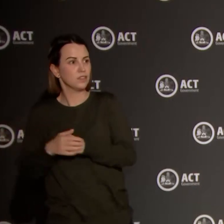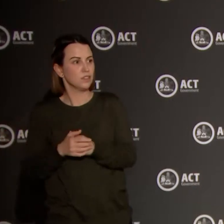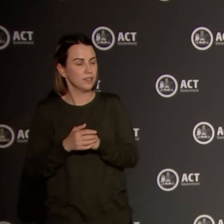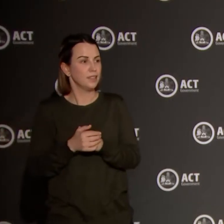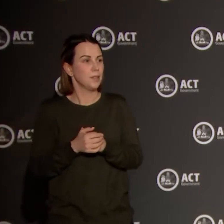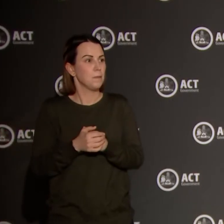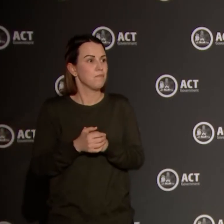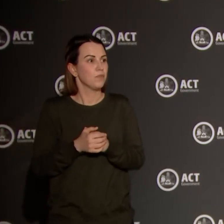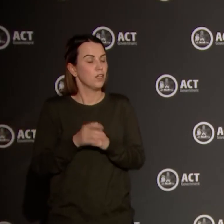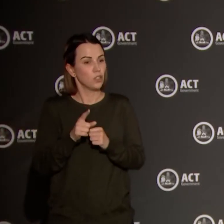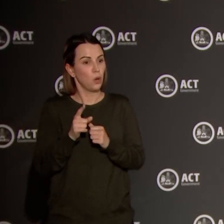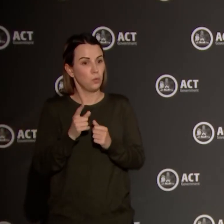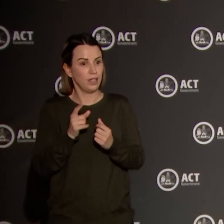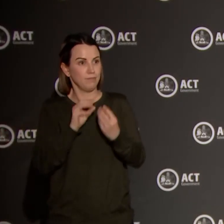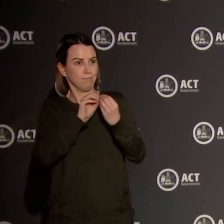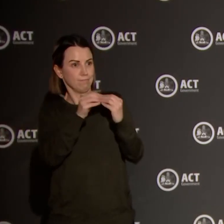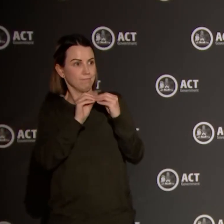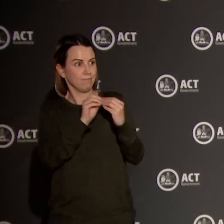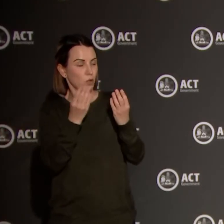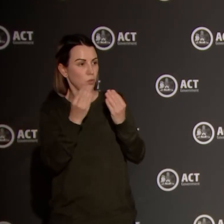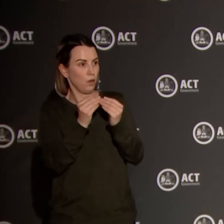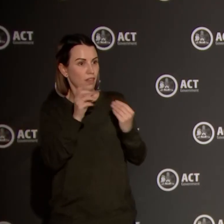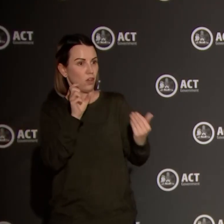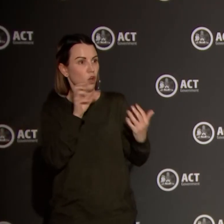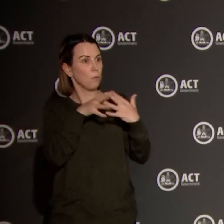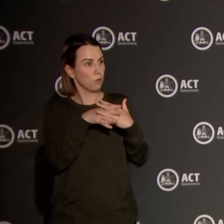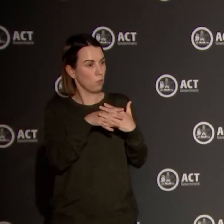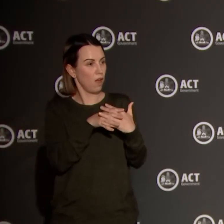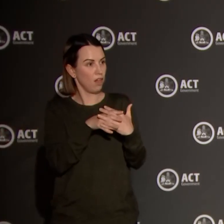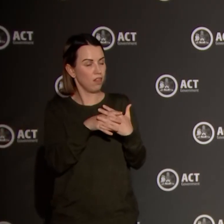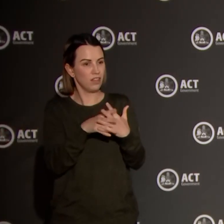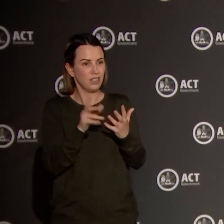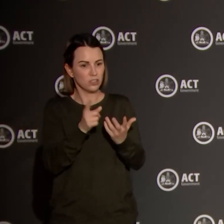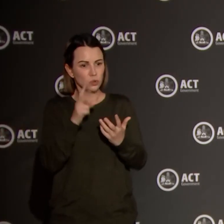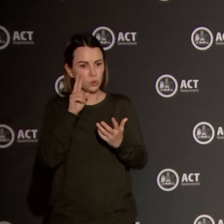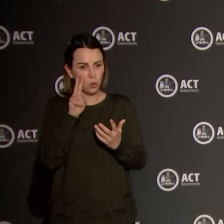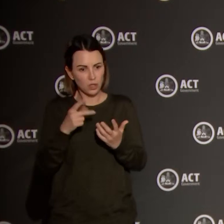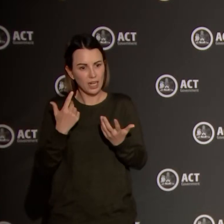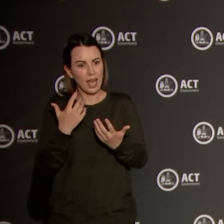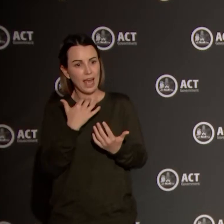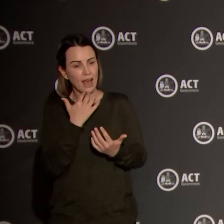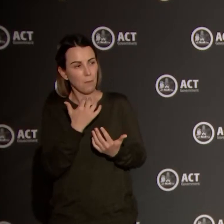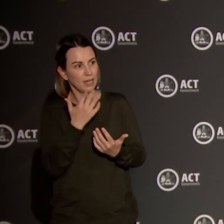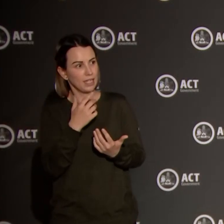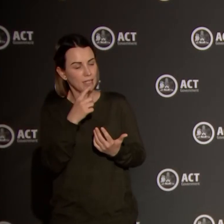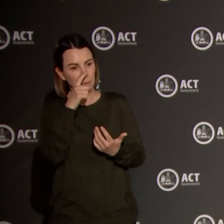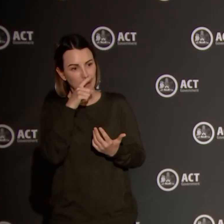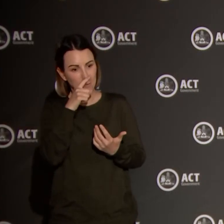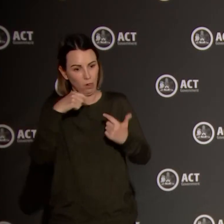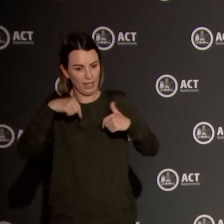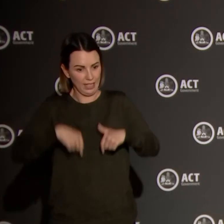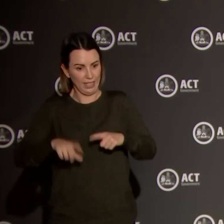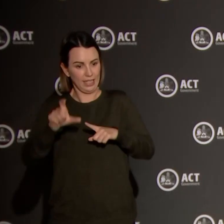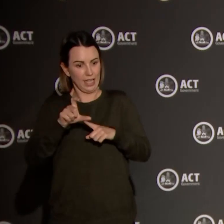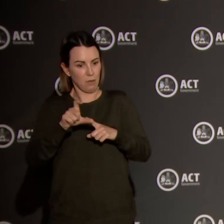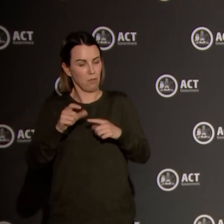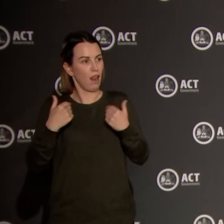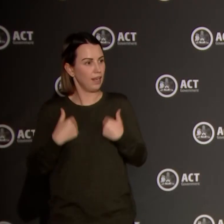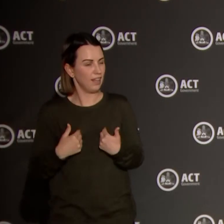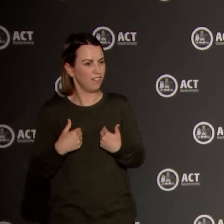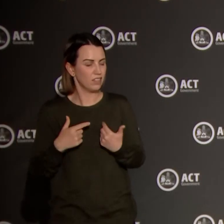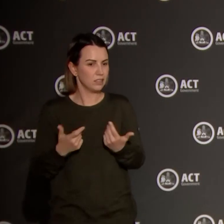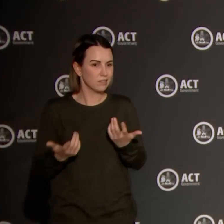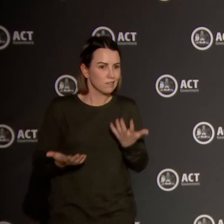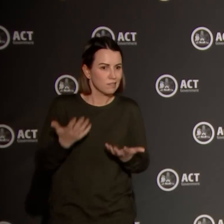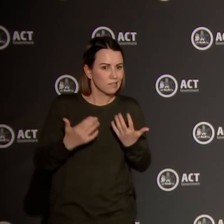work with the Commonwealth to relook at the denominator for those calculations, because we were getting to the point where we